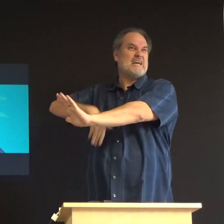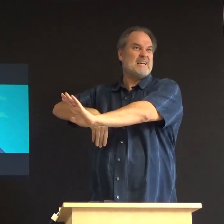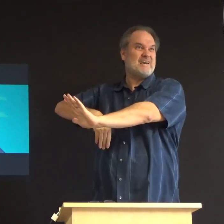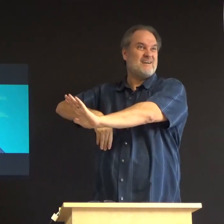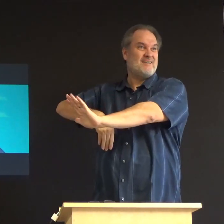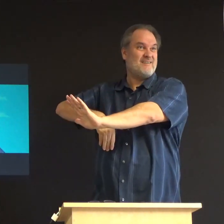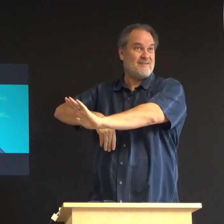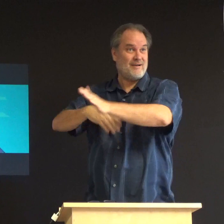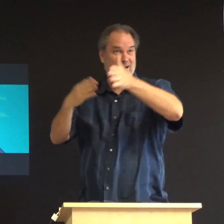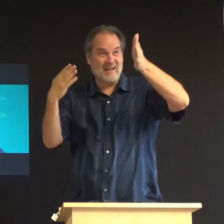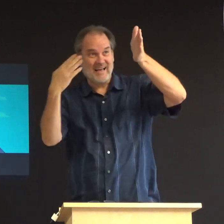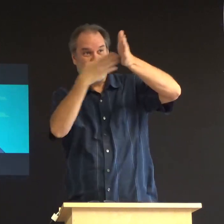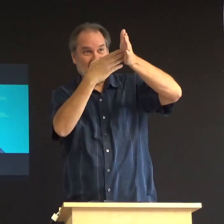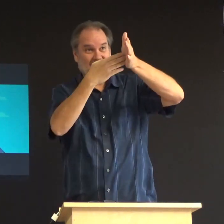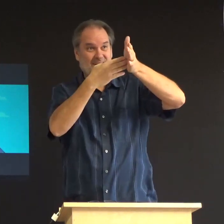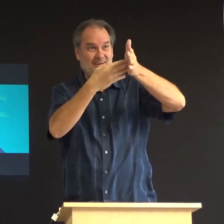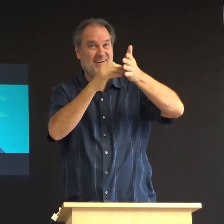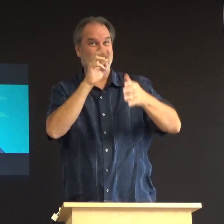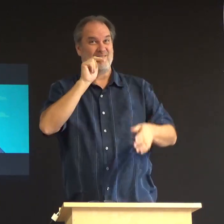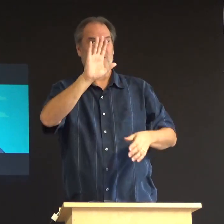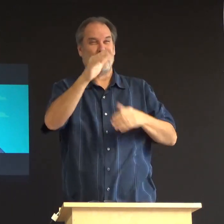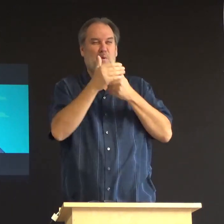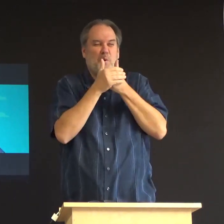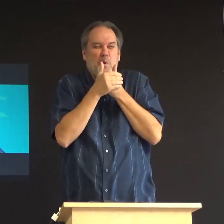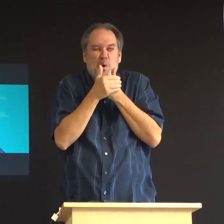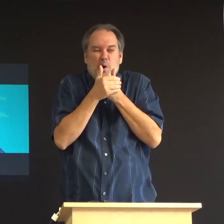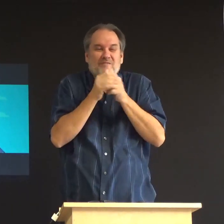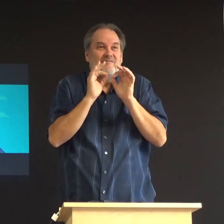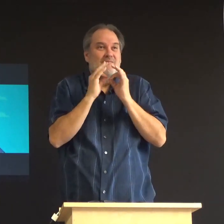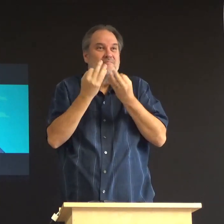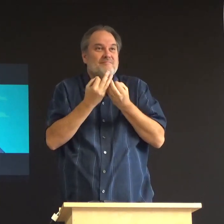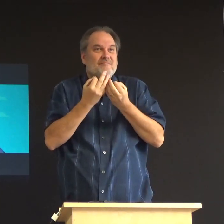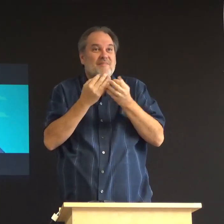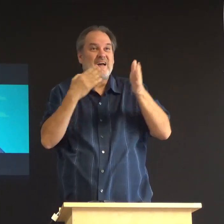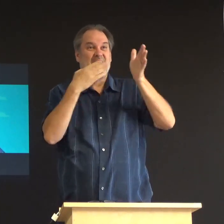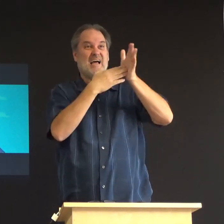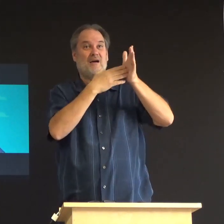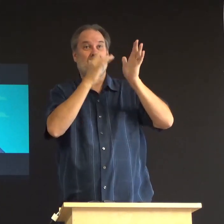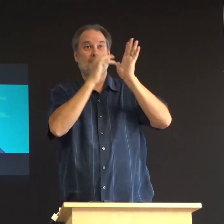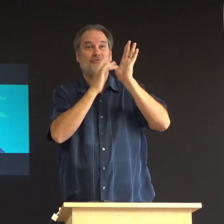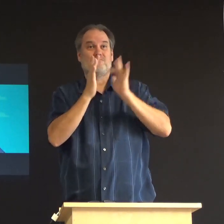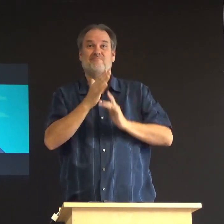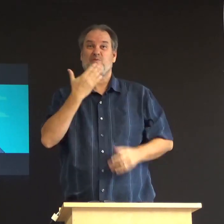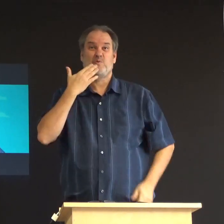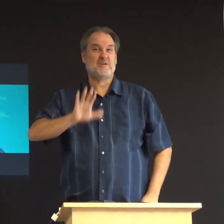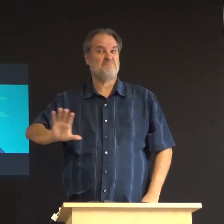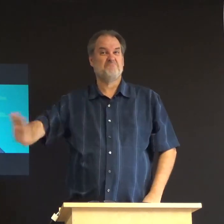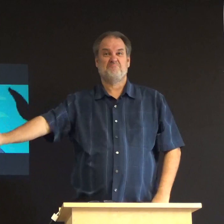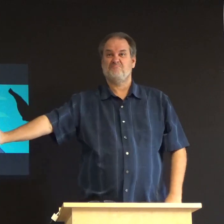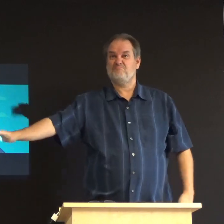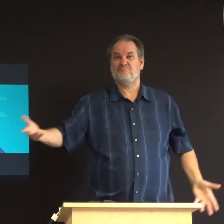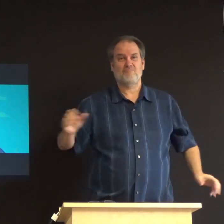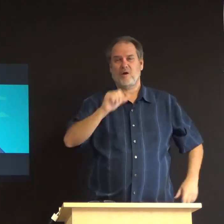You know that those who are against Christ are wicked. Even your closest family member, if they were against Christ, are